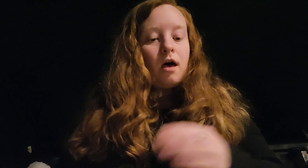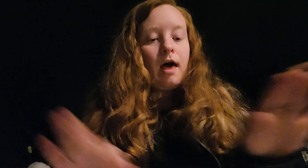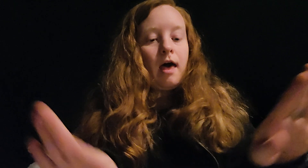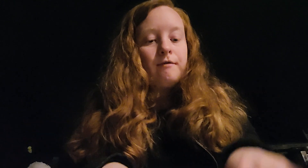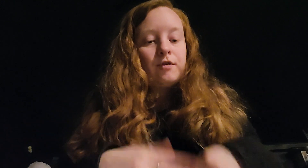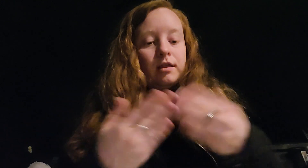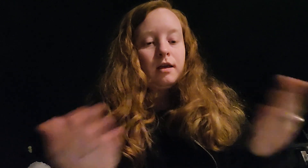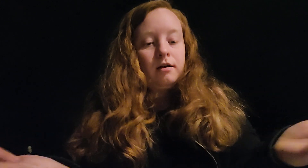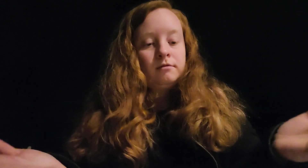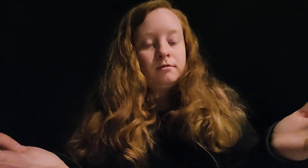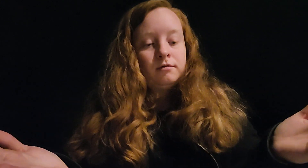everything.